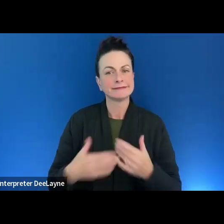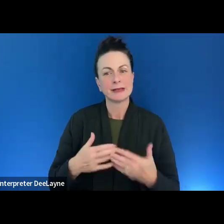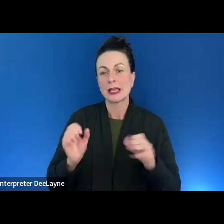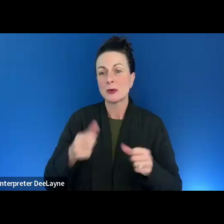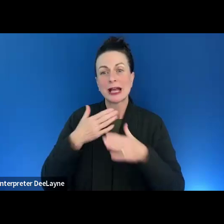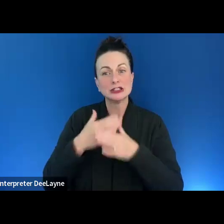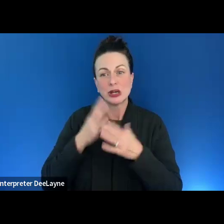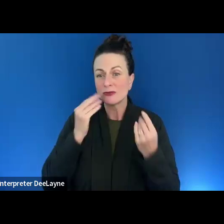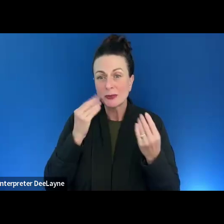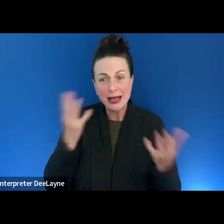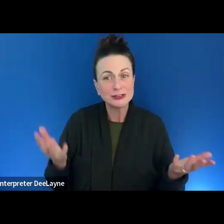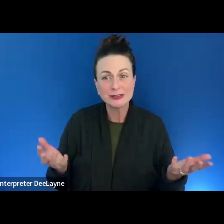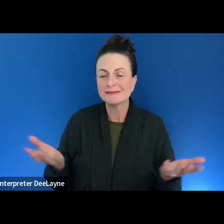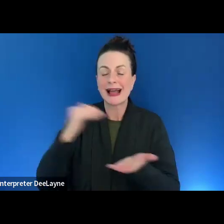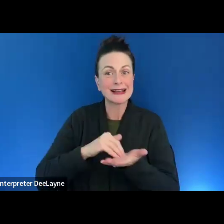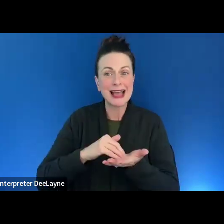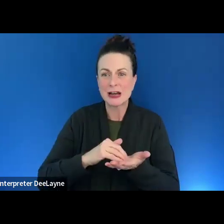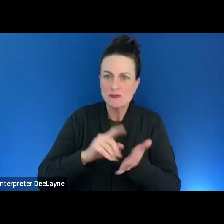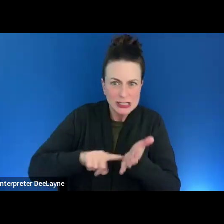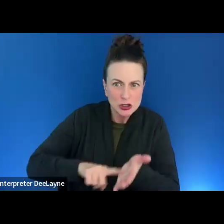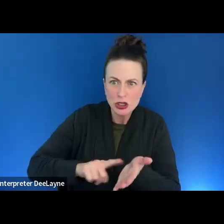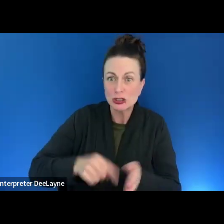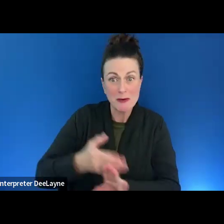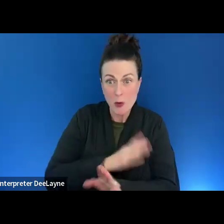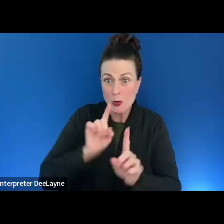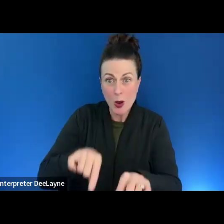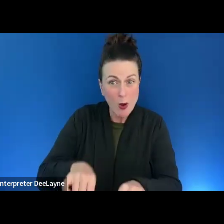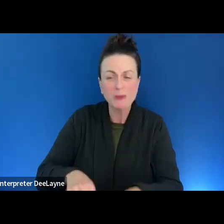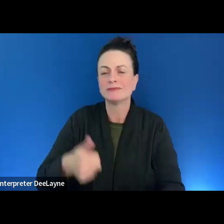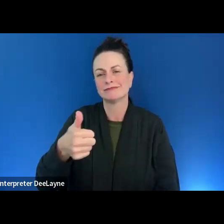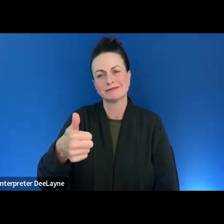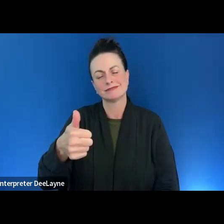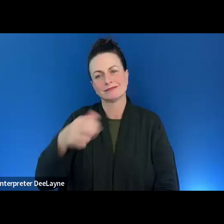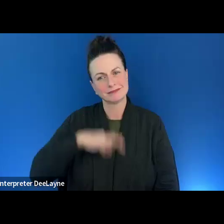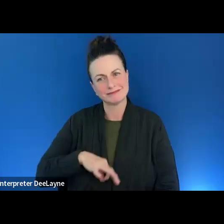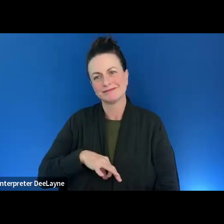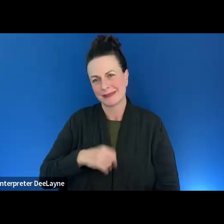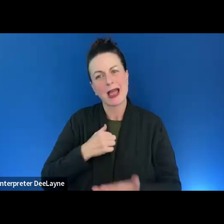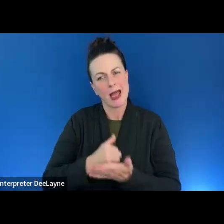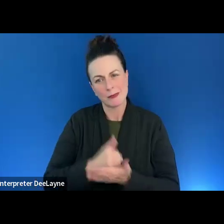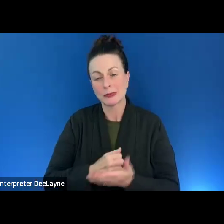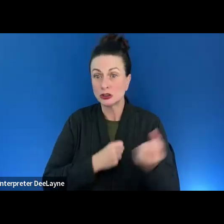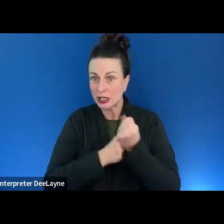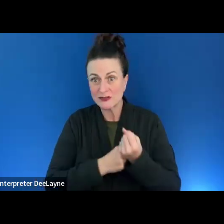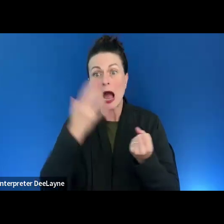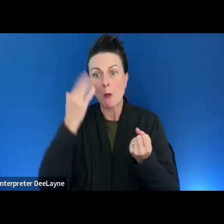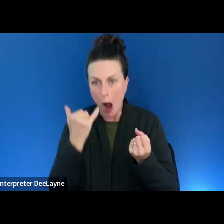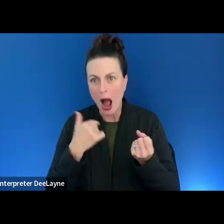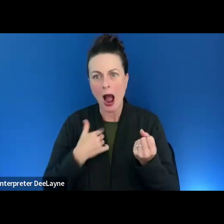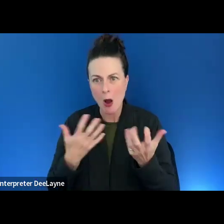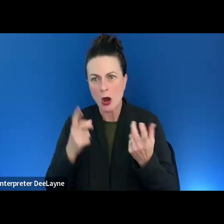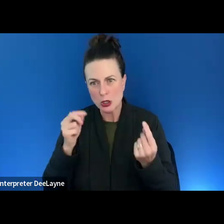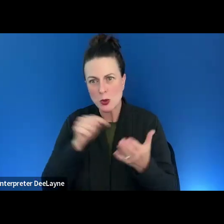share information, again, do your own research. It's going to help when you have those conversations to help justify why you want to do